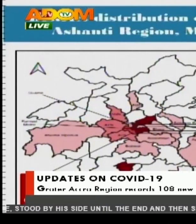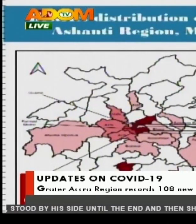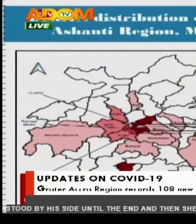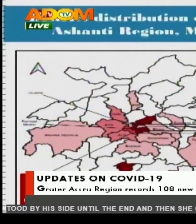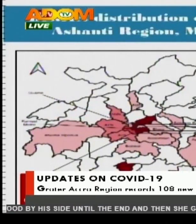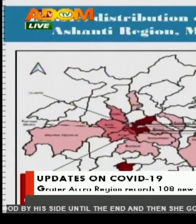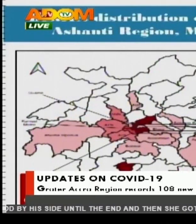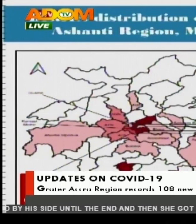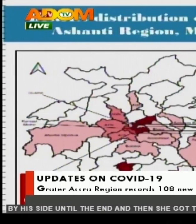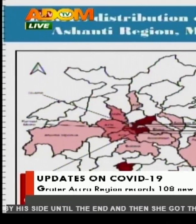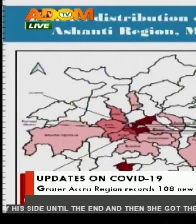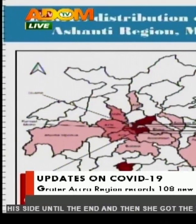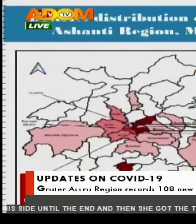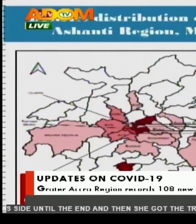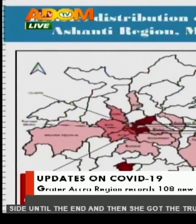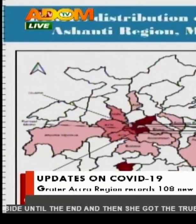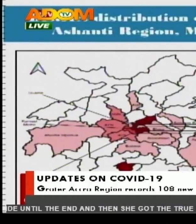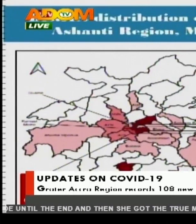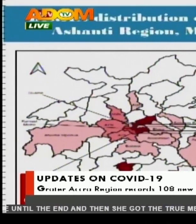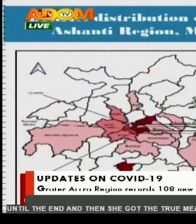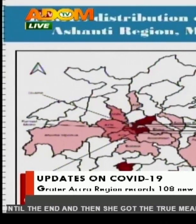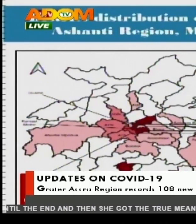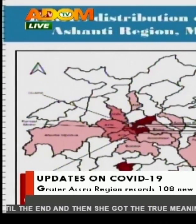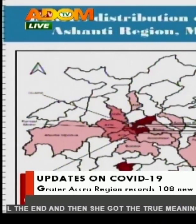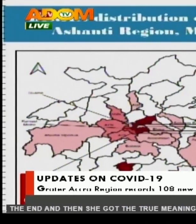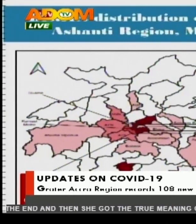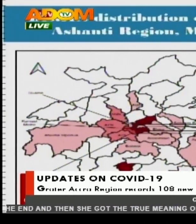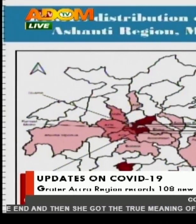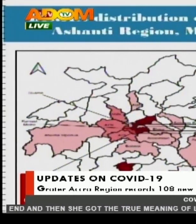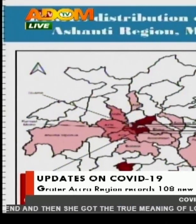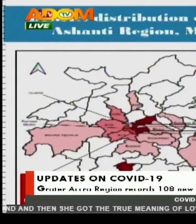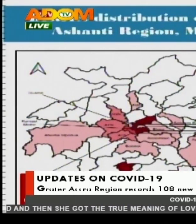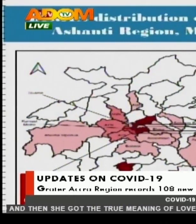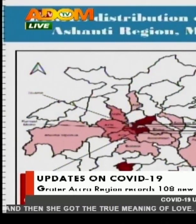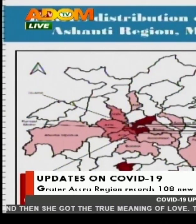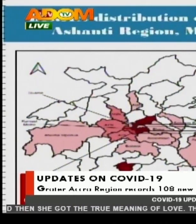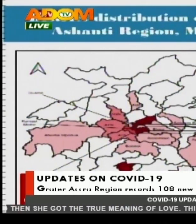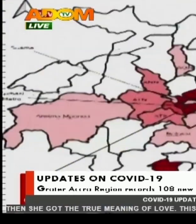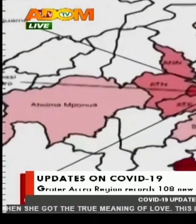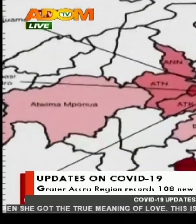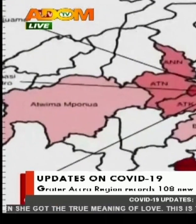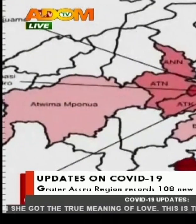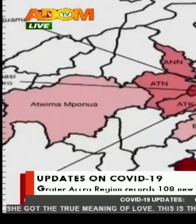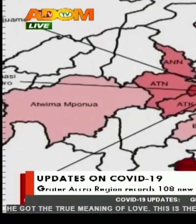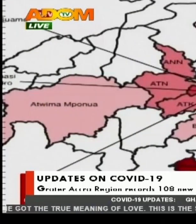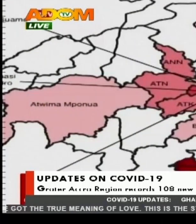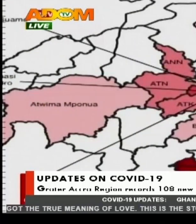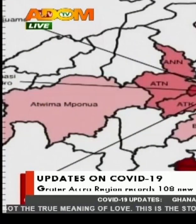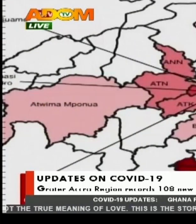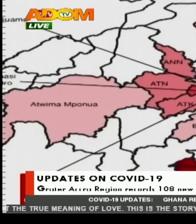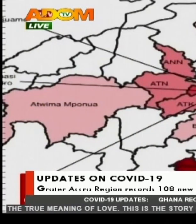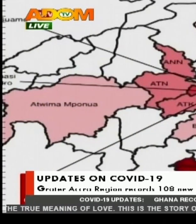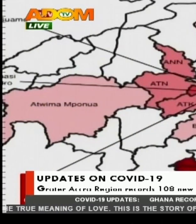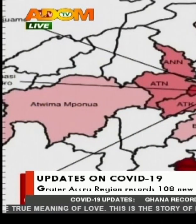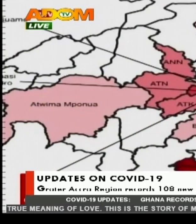I think we've been talking a lot about recoveries. So the next slide will give us a bit insight on recoveries, how we